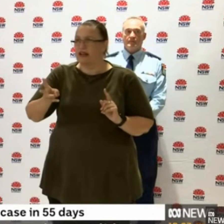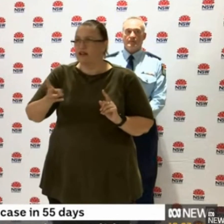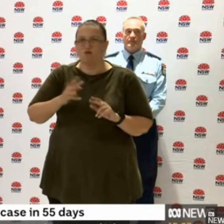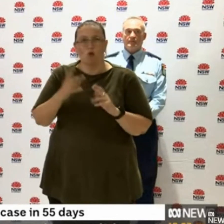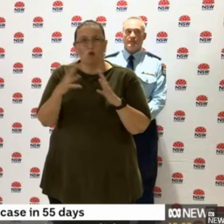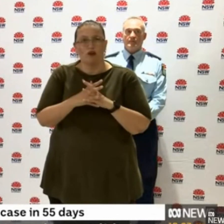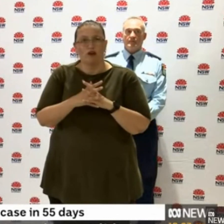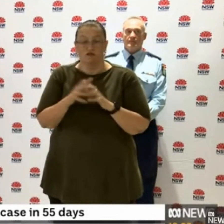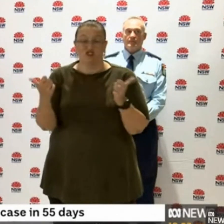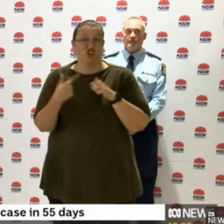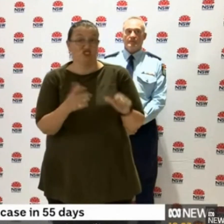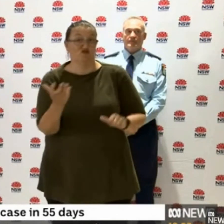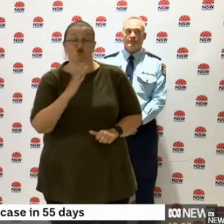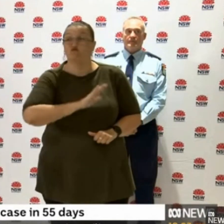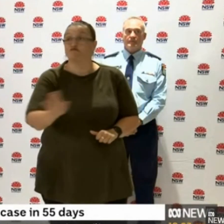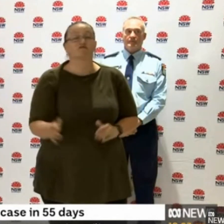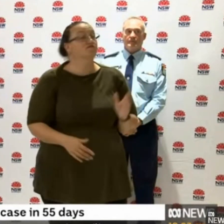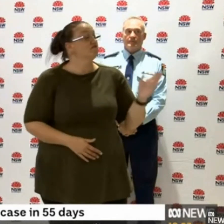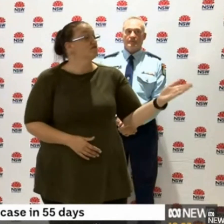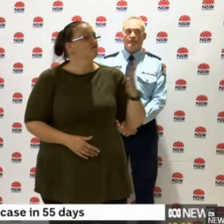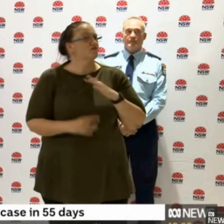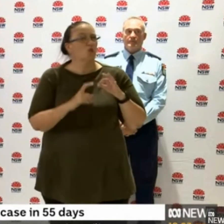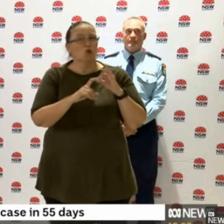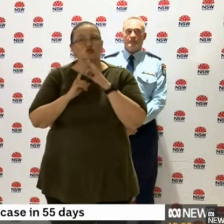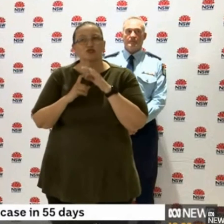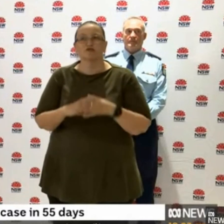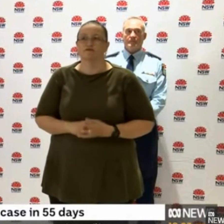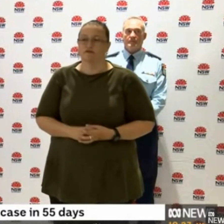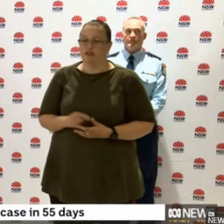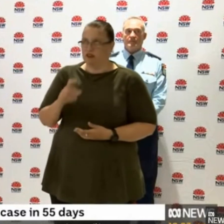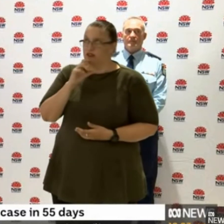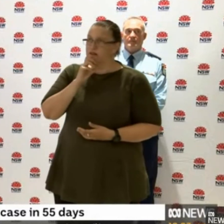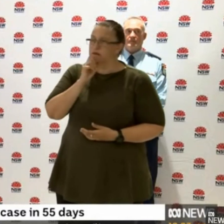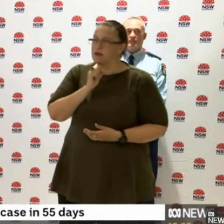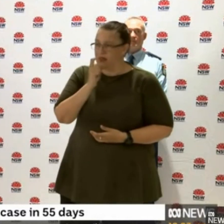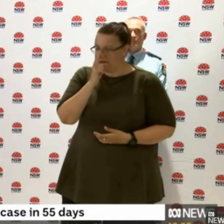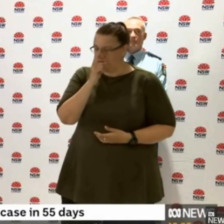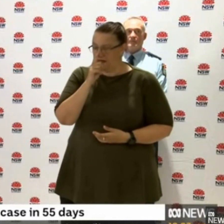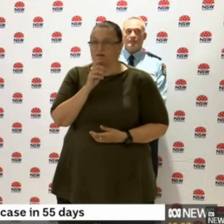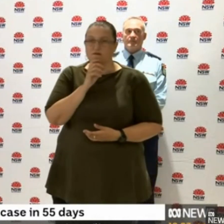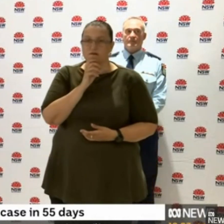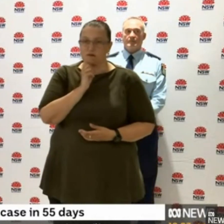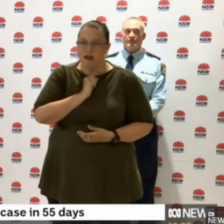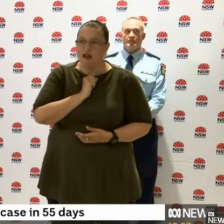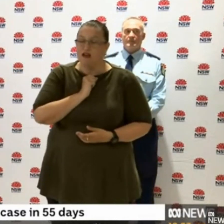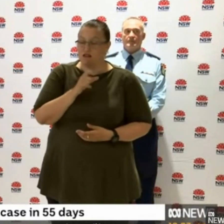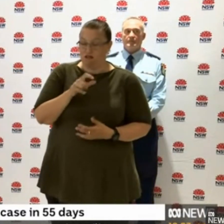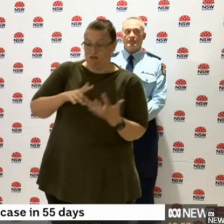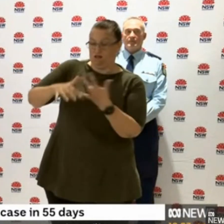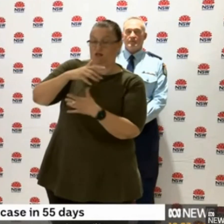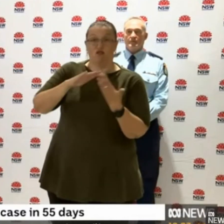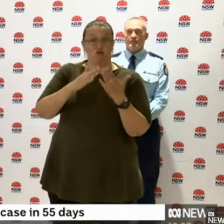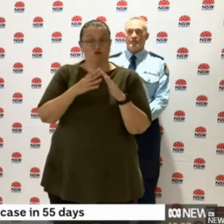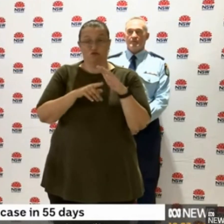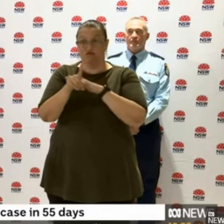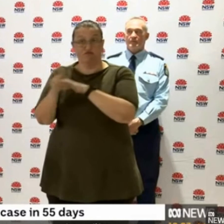for a week. How concerned are you about the risk that this particular gentleman poses to the community? Is there a sense that he has been out and about a